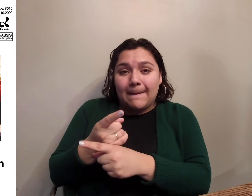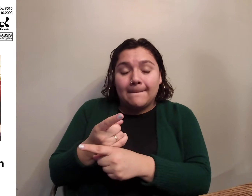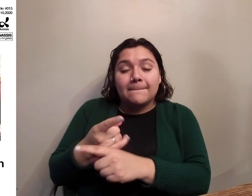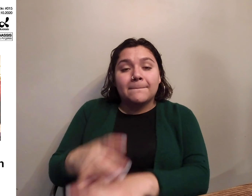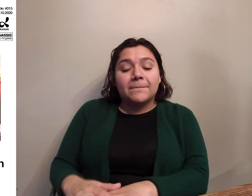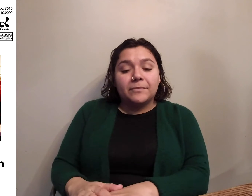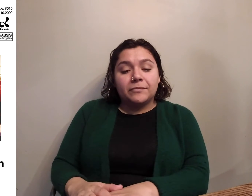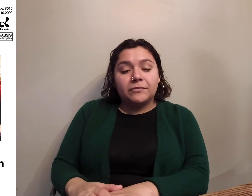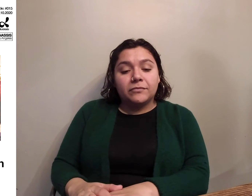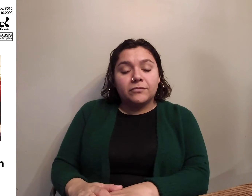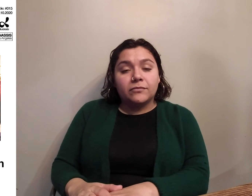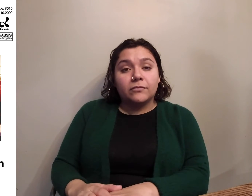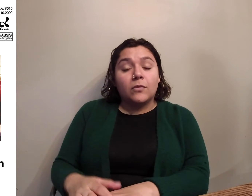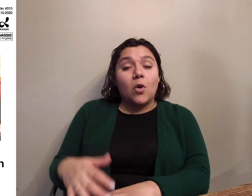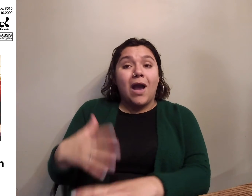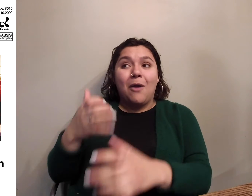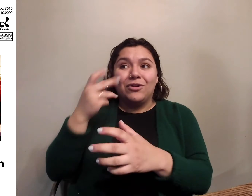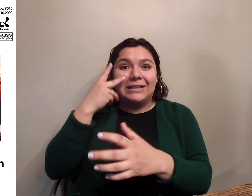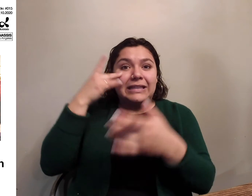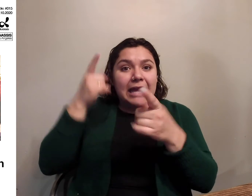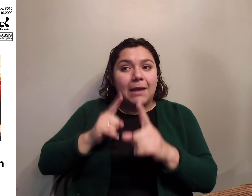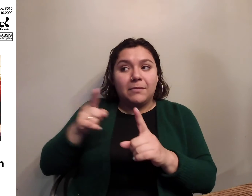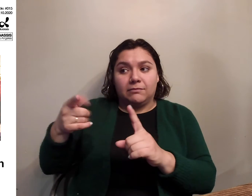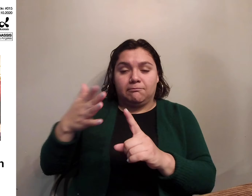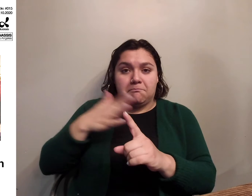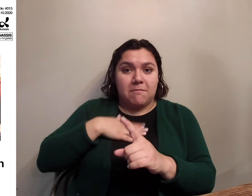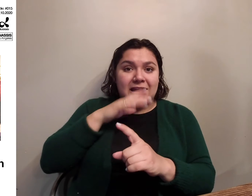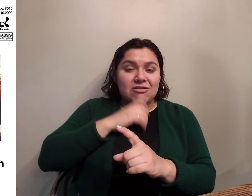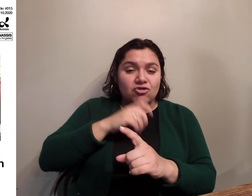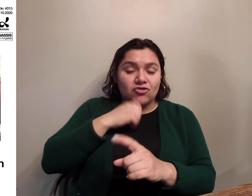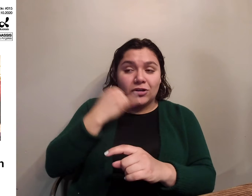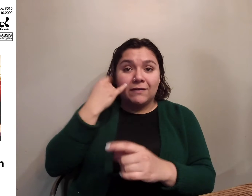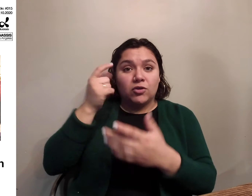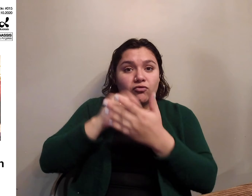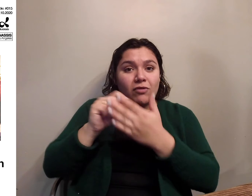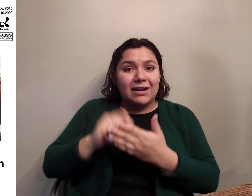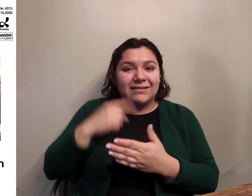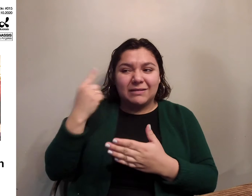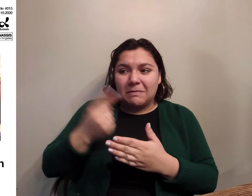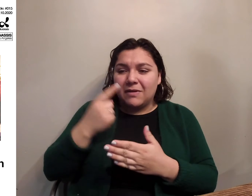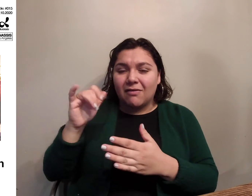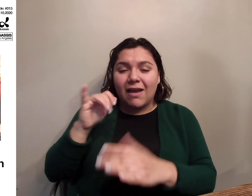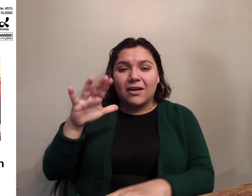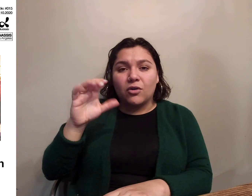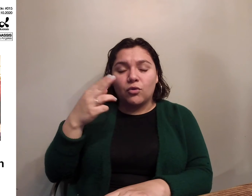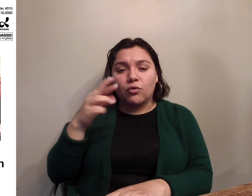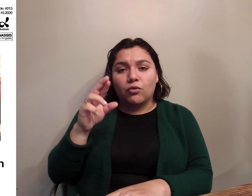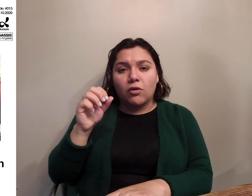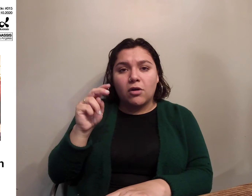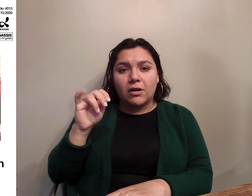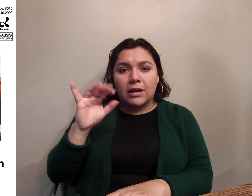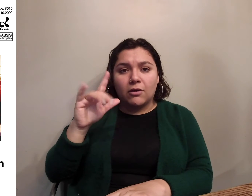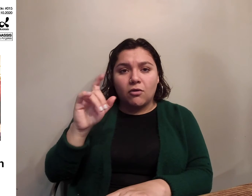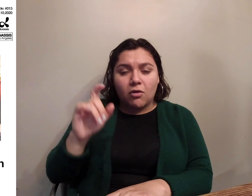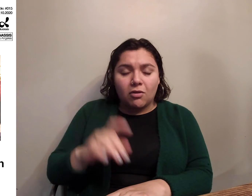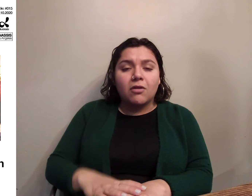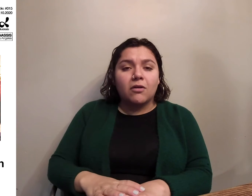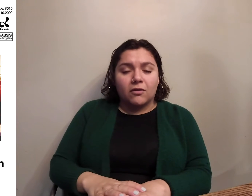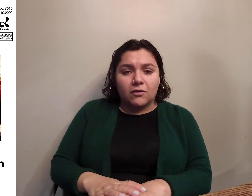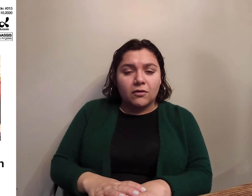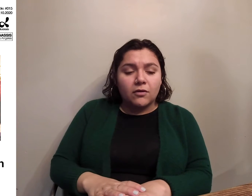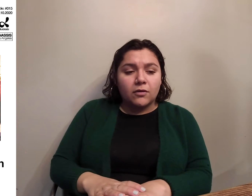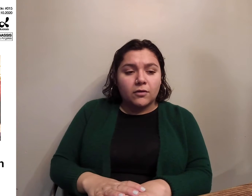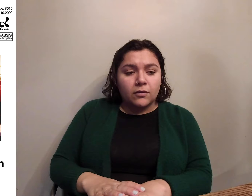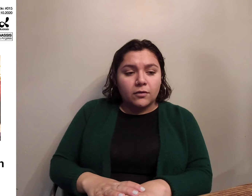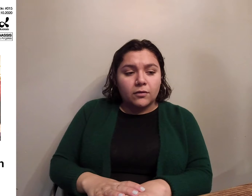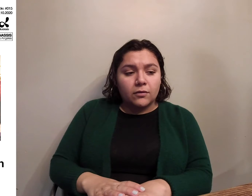to see, when he's my age, if he would write something that was a chronicle, of like Murder Most Foul is.